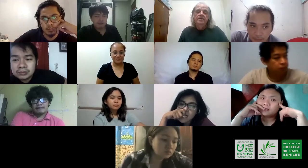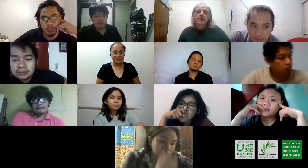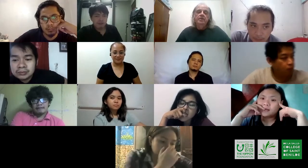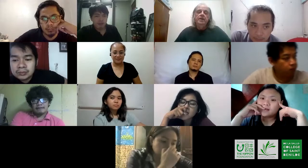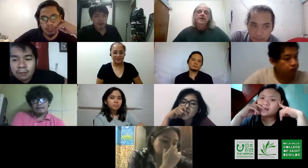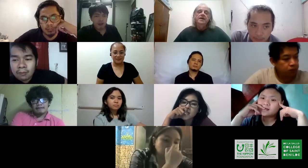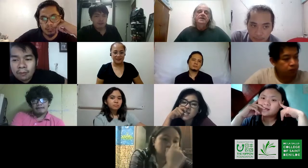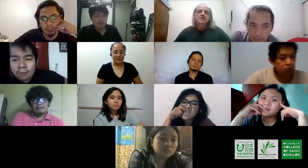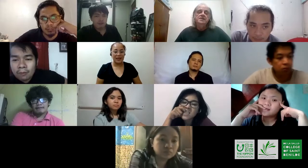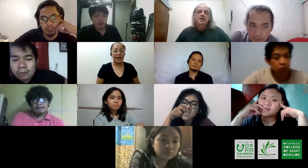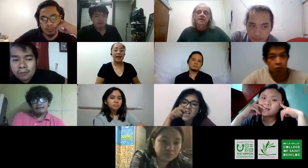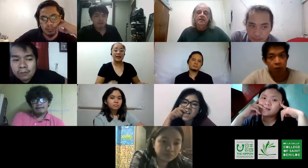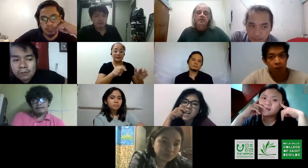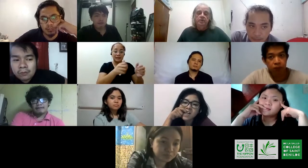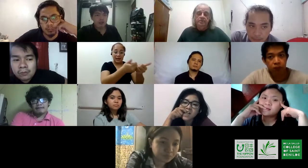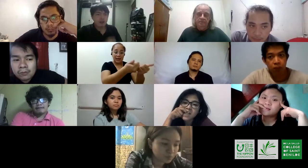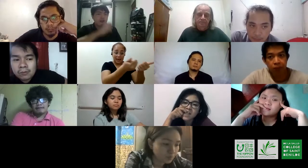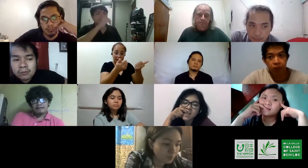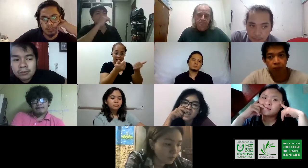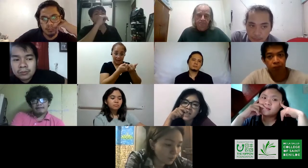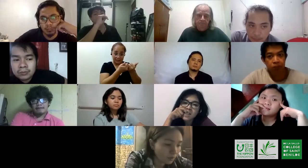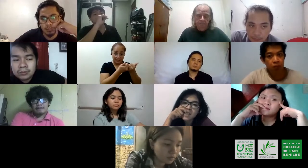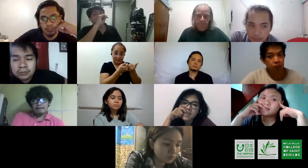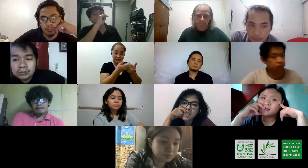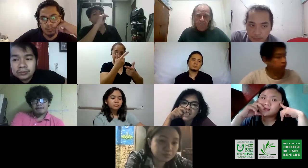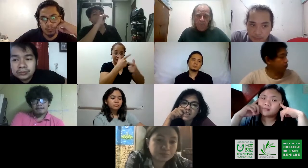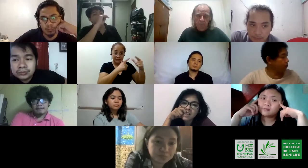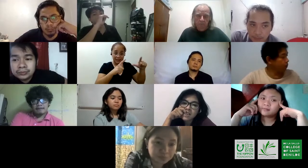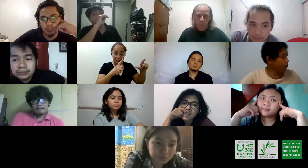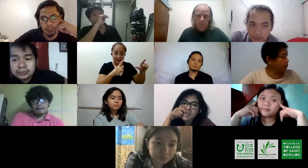if an area has a sign language,